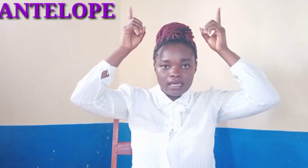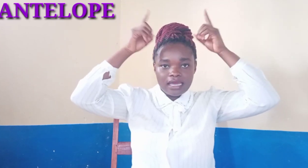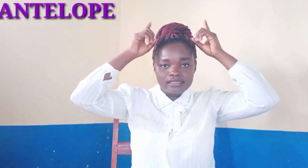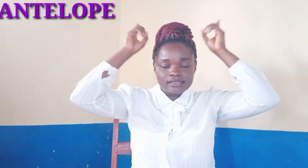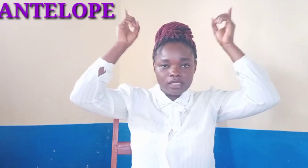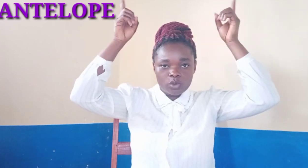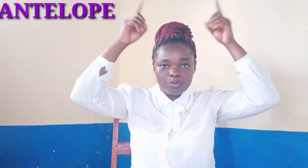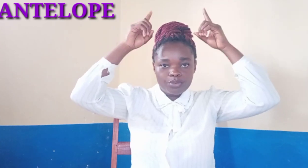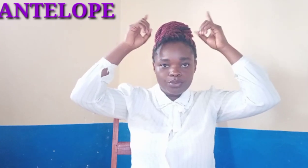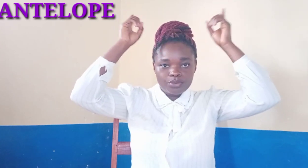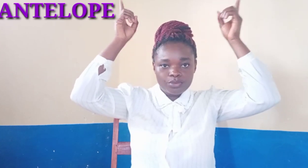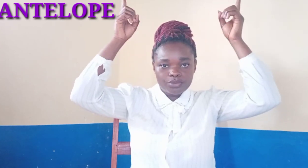Antelope.